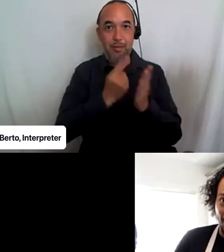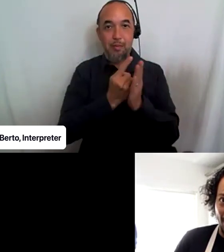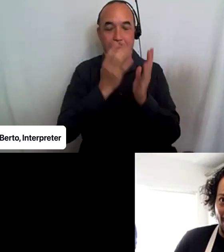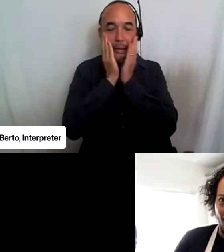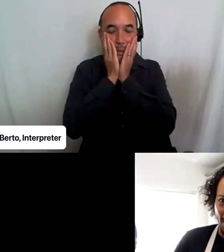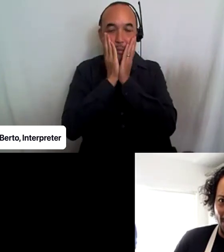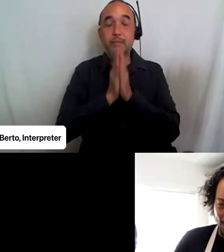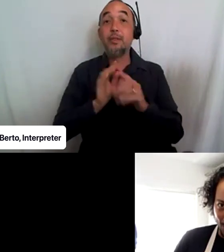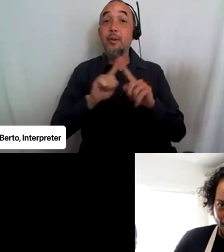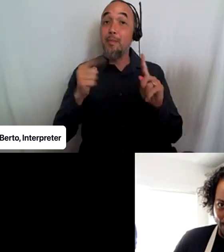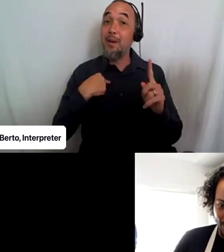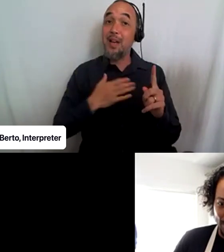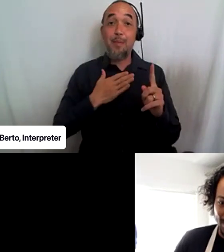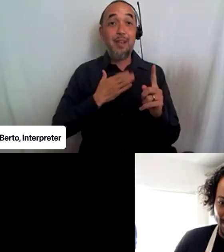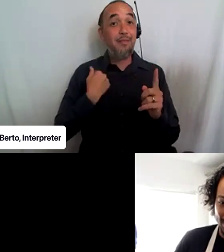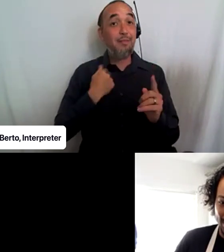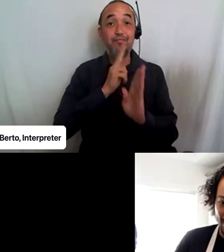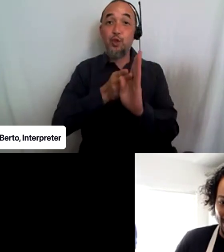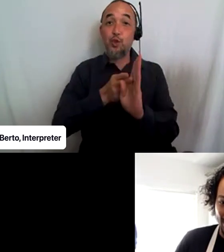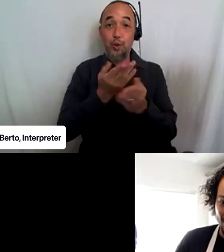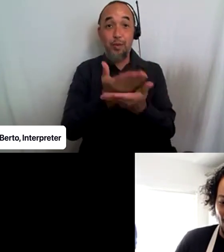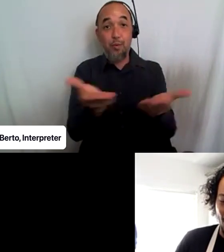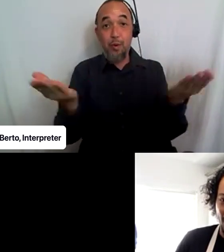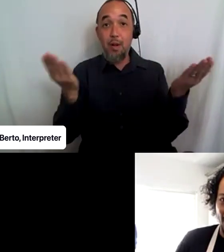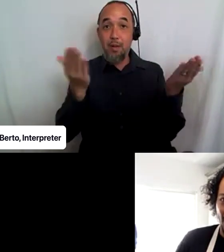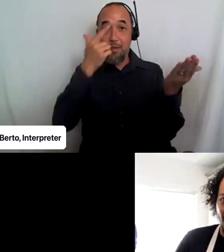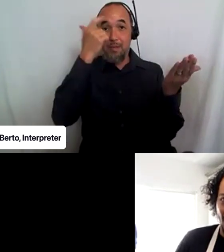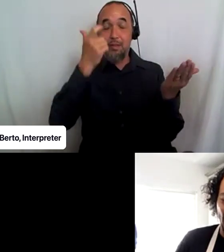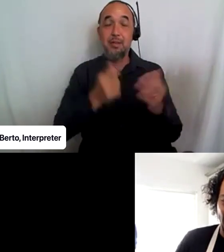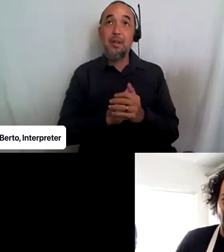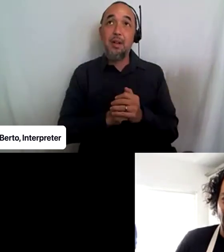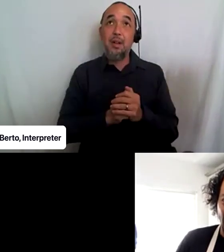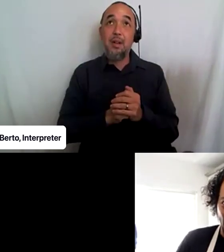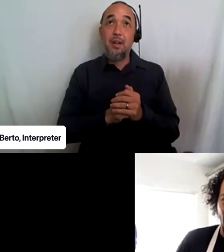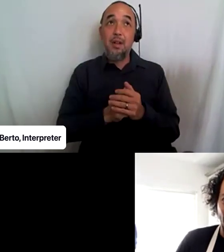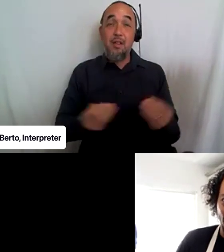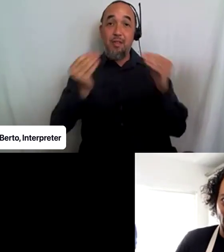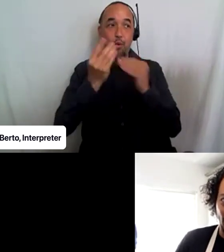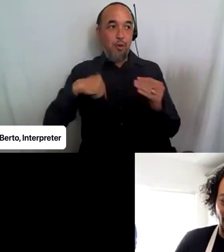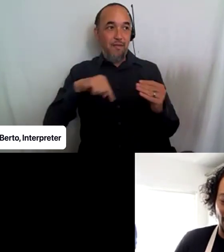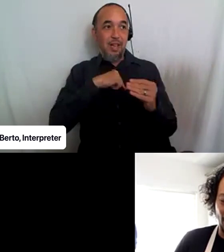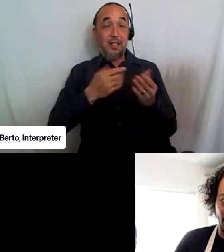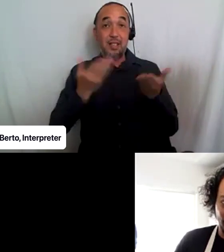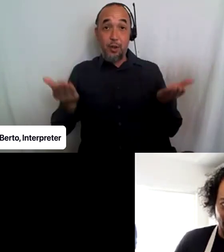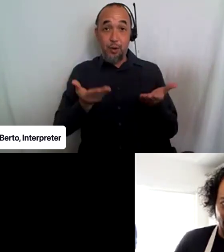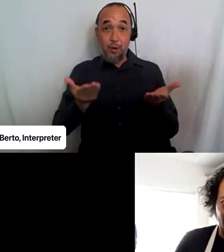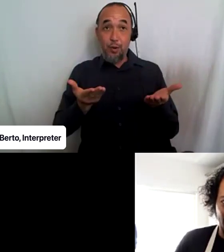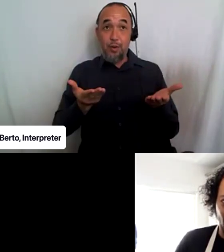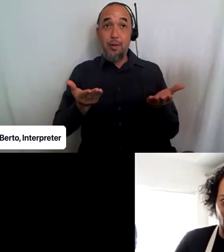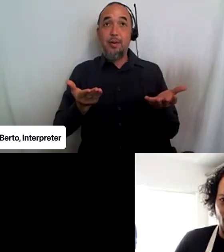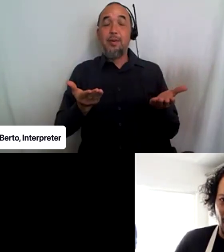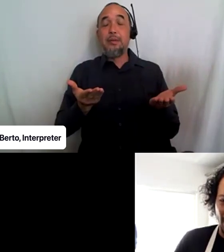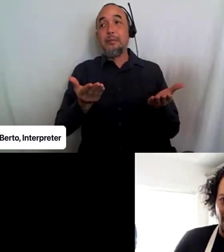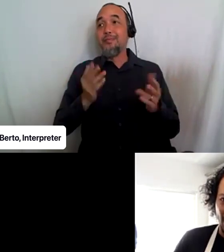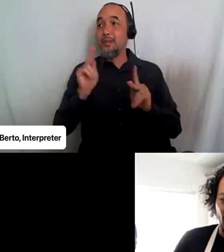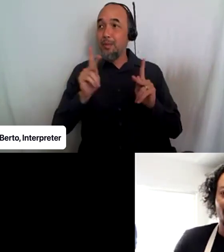am one of you because the more of us there are out there people